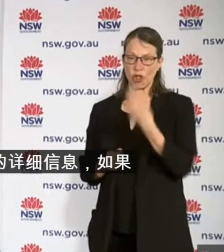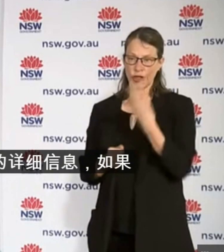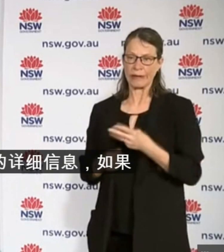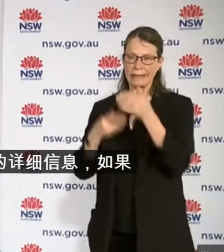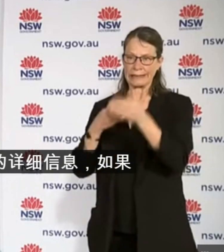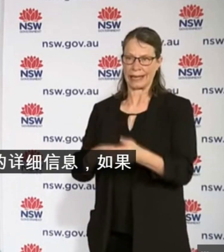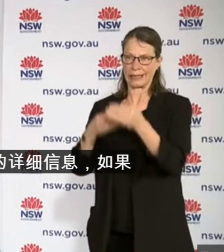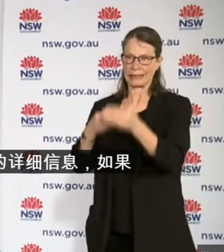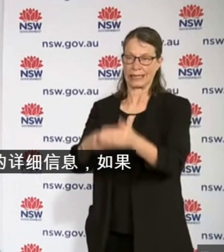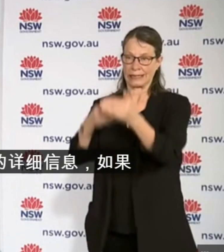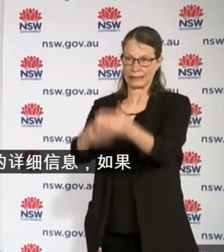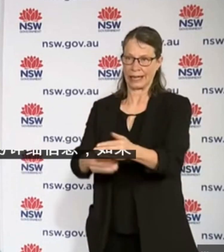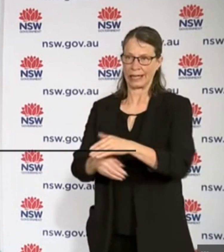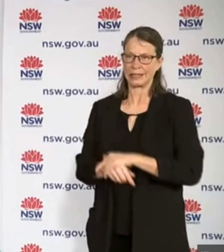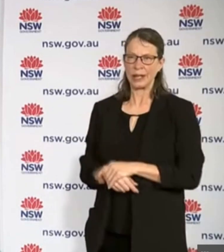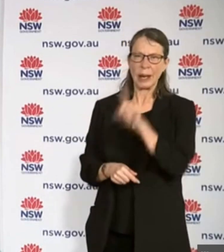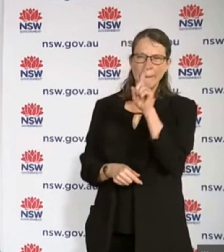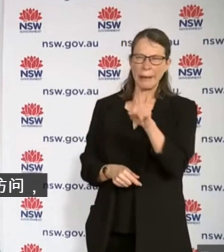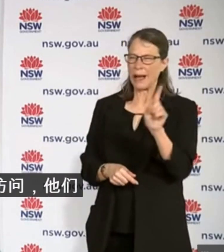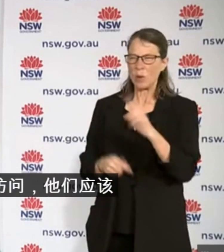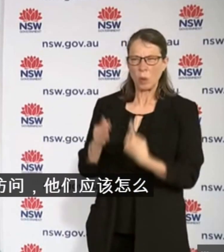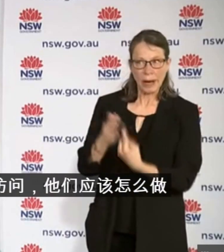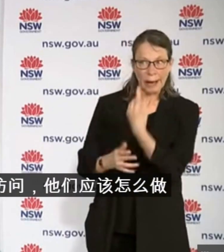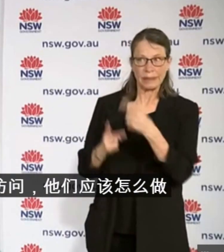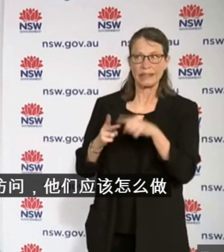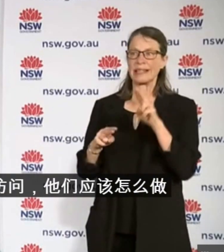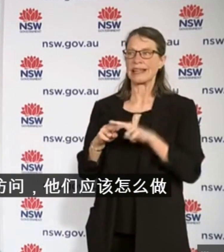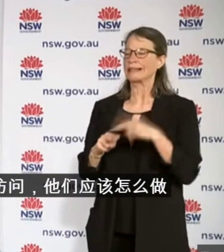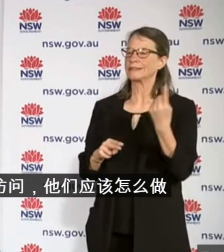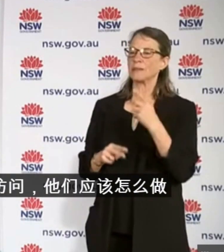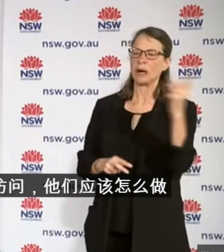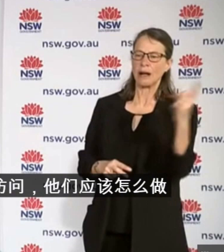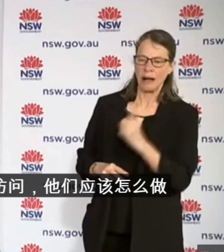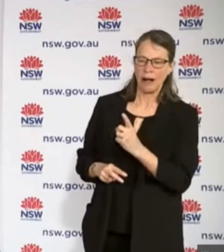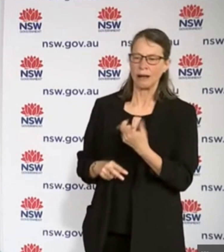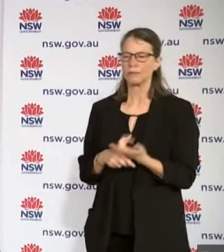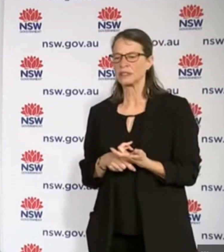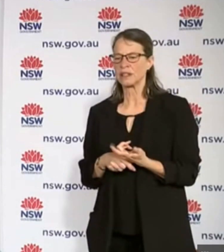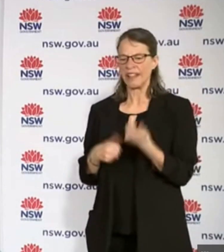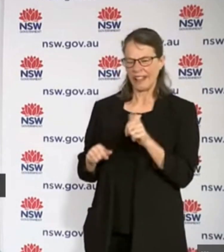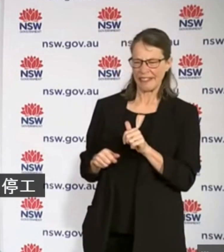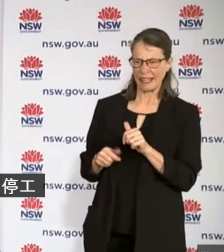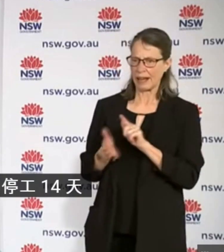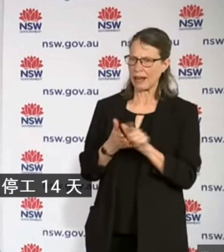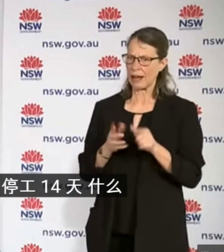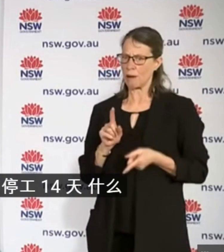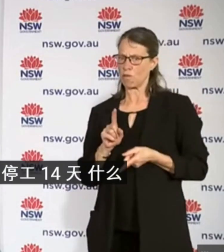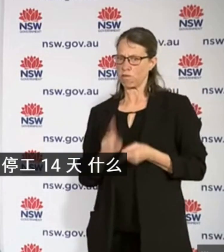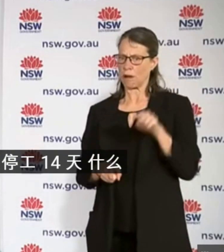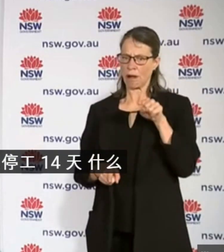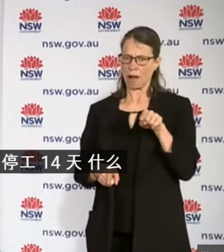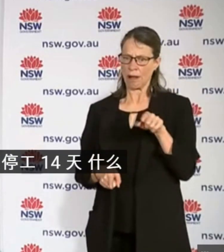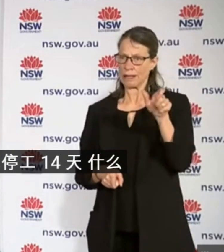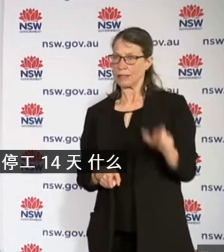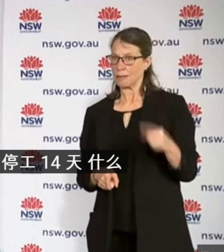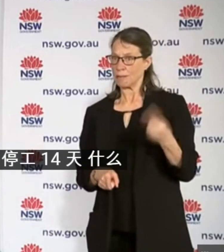businesses, venues get that visit from a COVID positive person. What should they do? Should the employee stand down for 14 days? Should the business close for 14 days? What is that grey